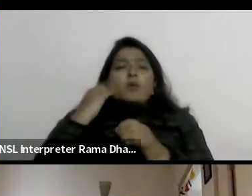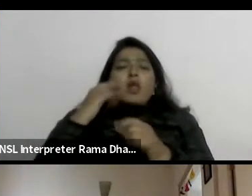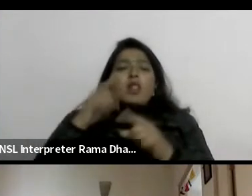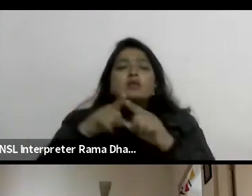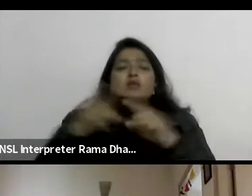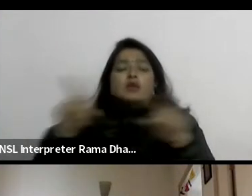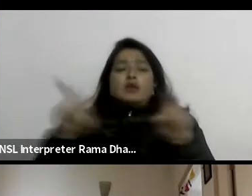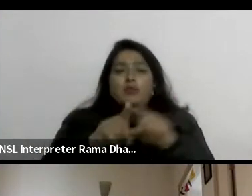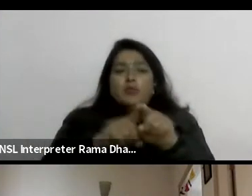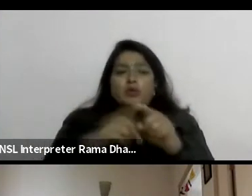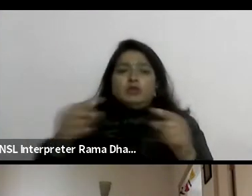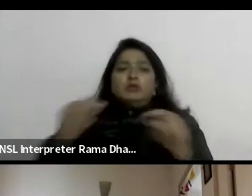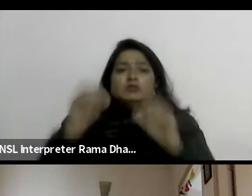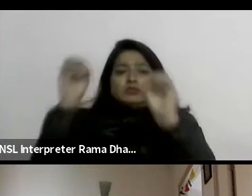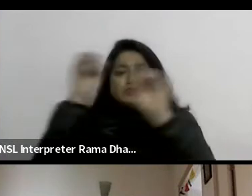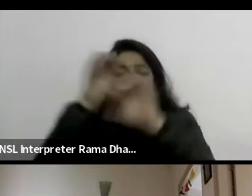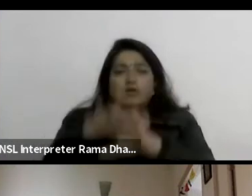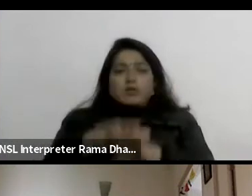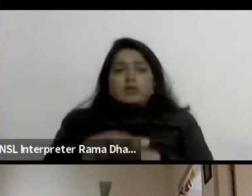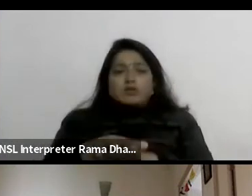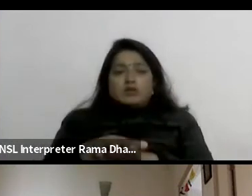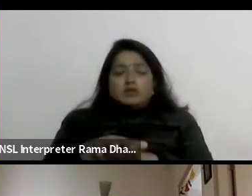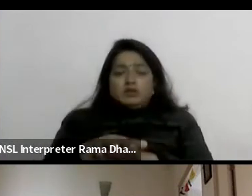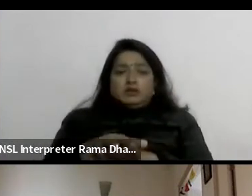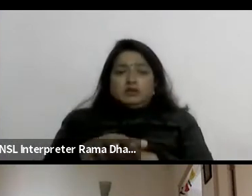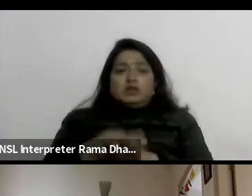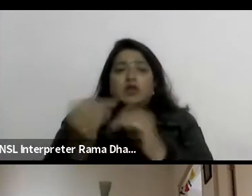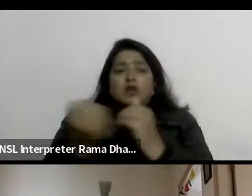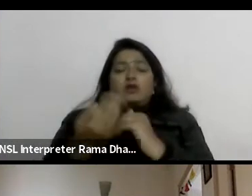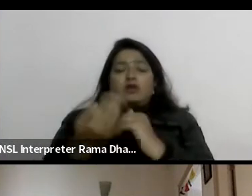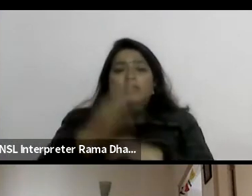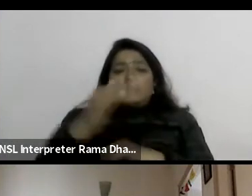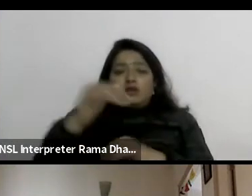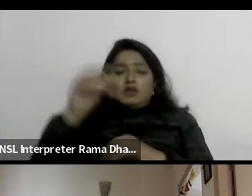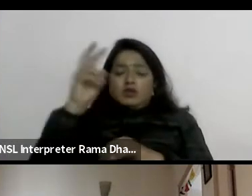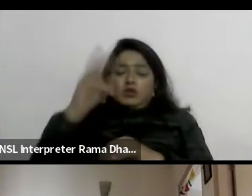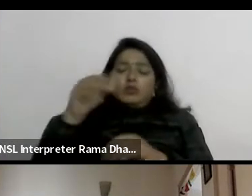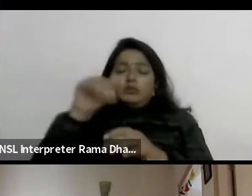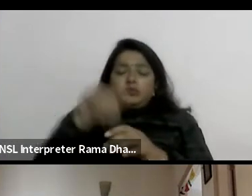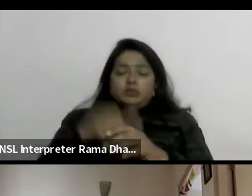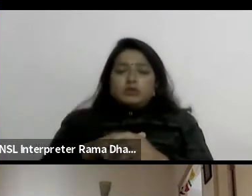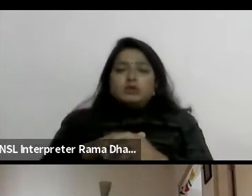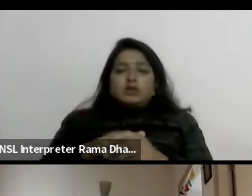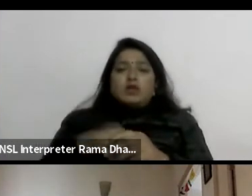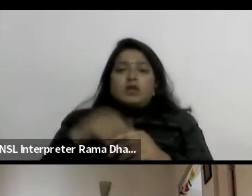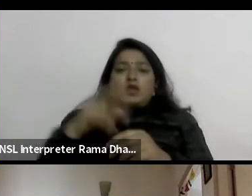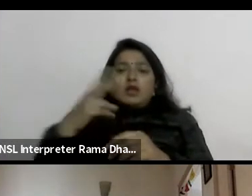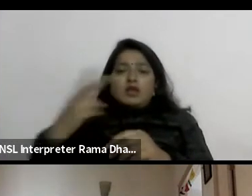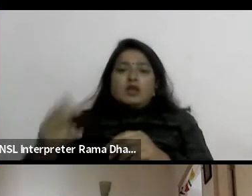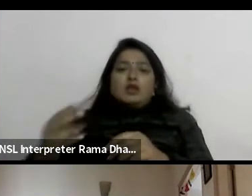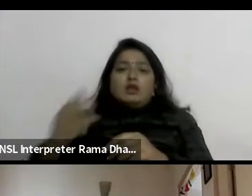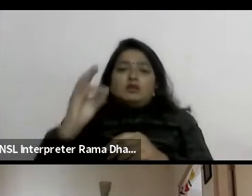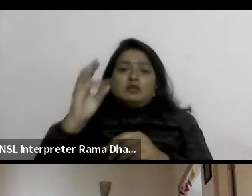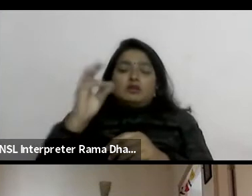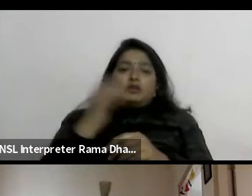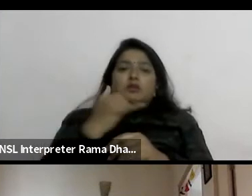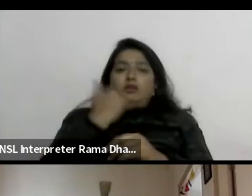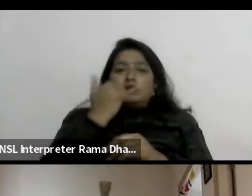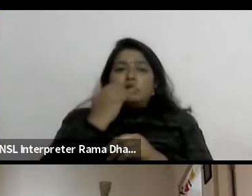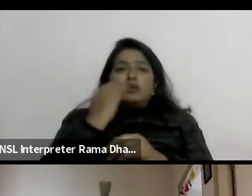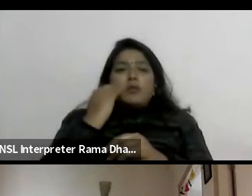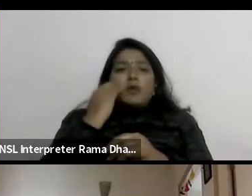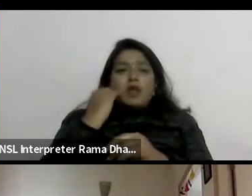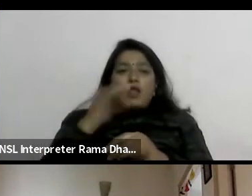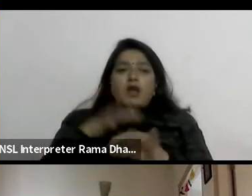we advance sex worker rights within that movement as women, both cis and transgender women. And